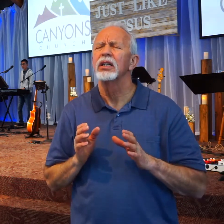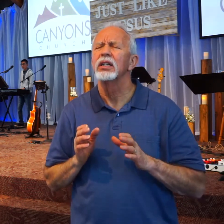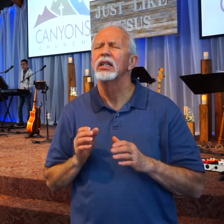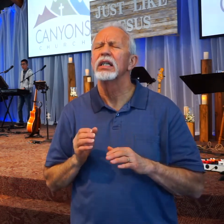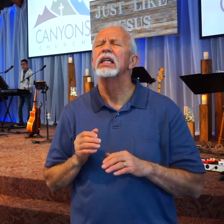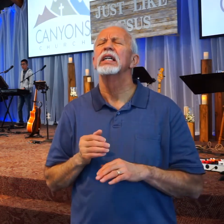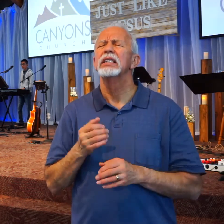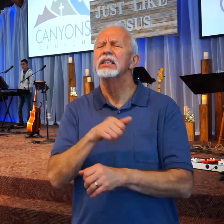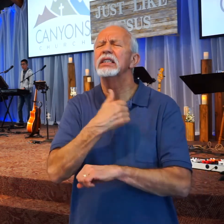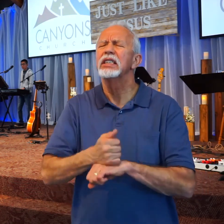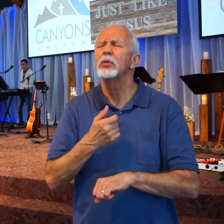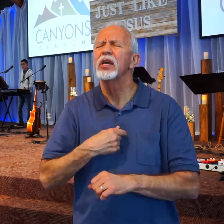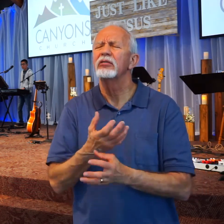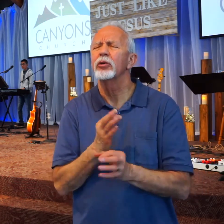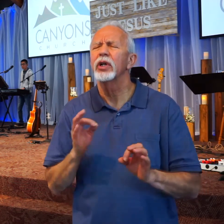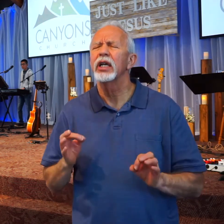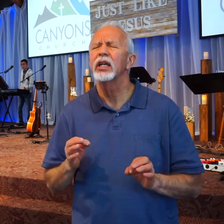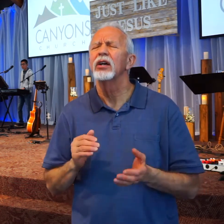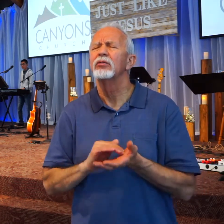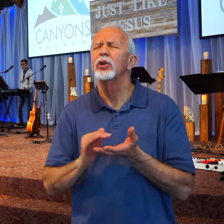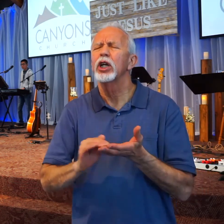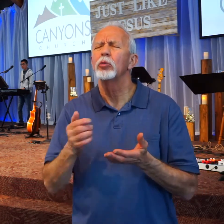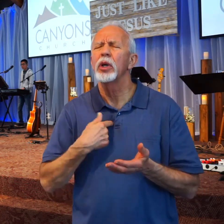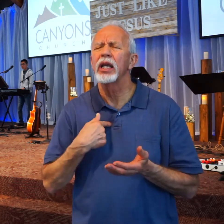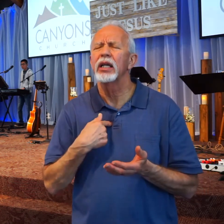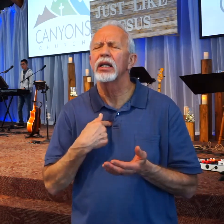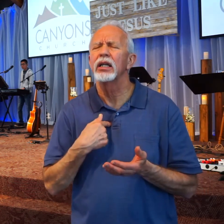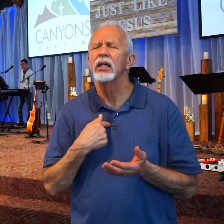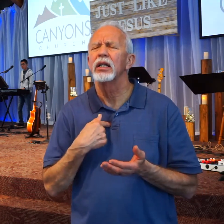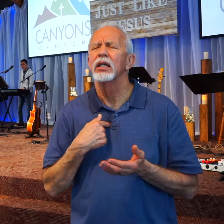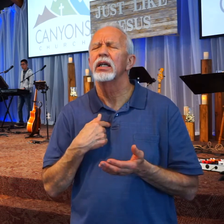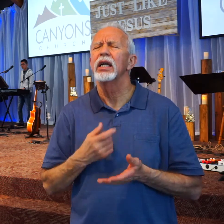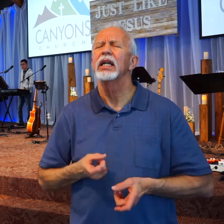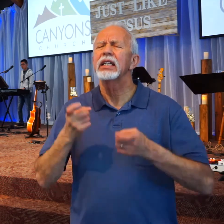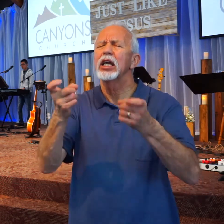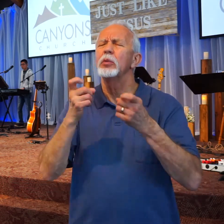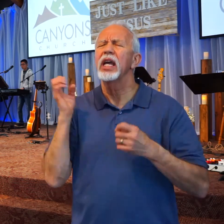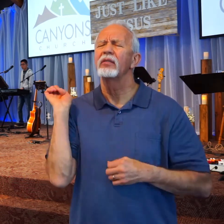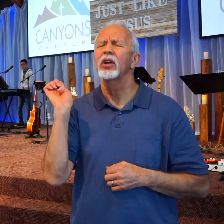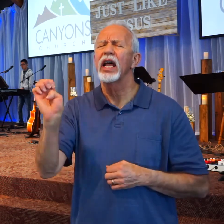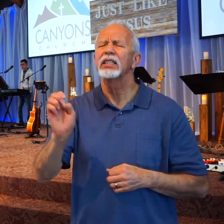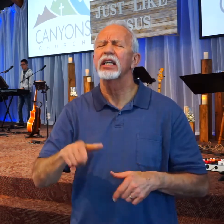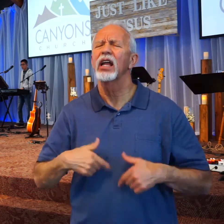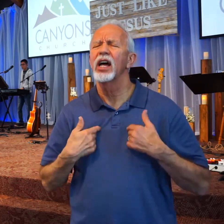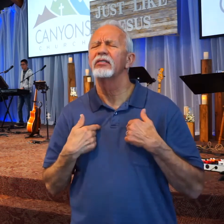Set me free. Forgive me and give me everlasting life.